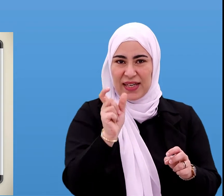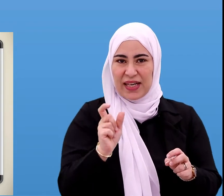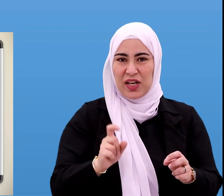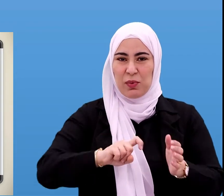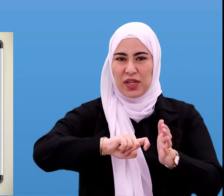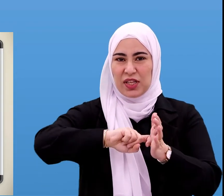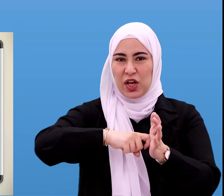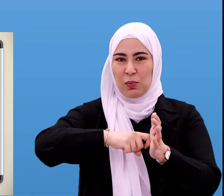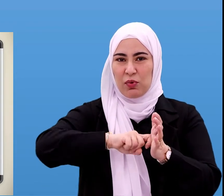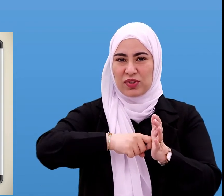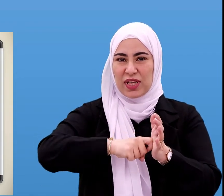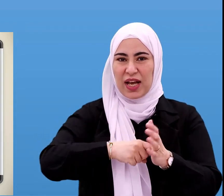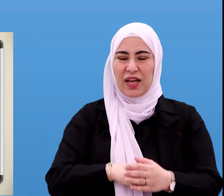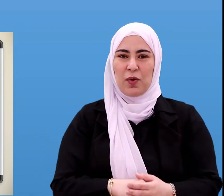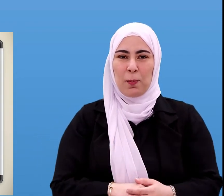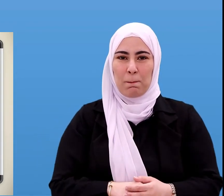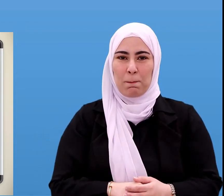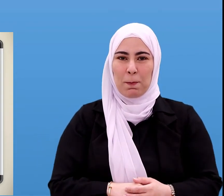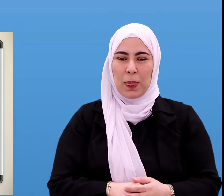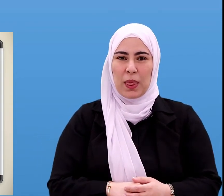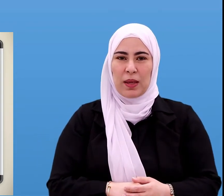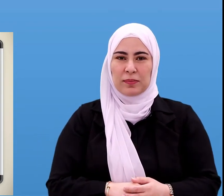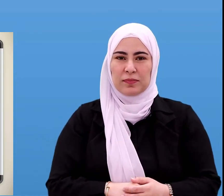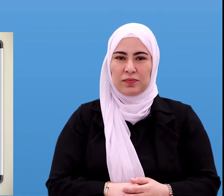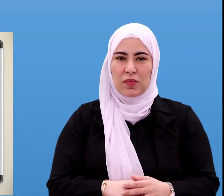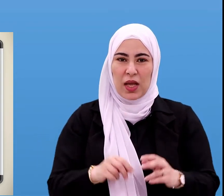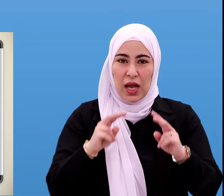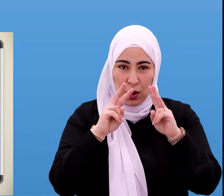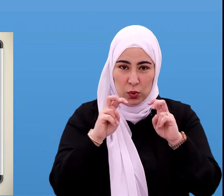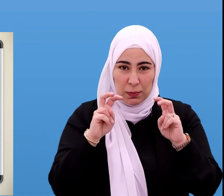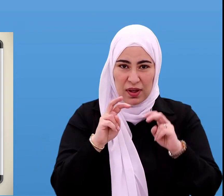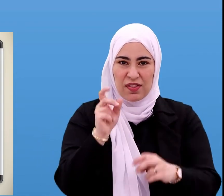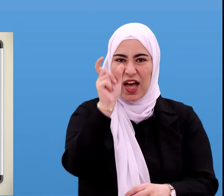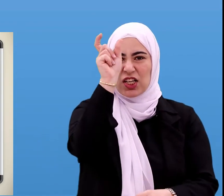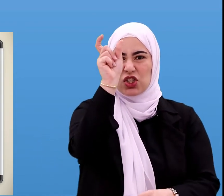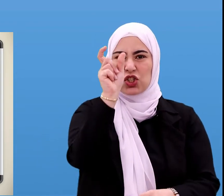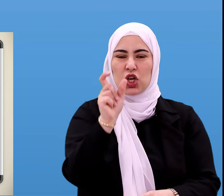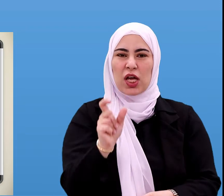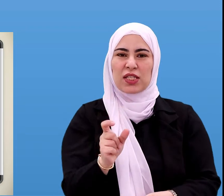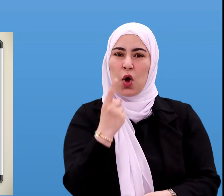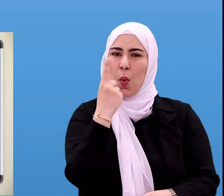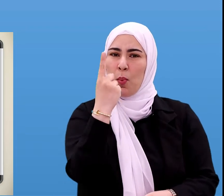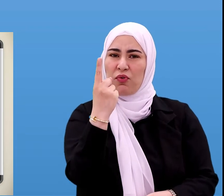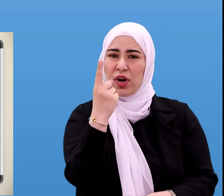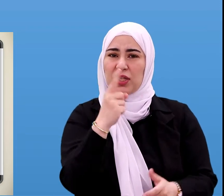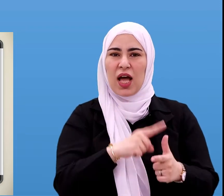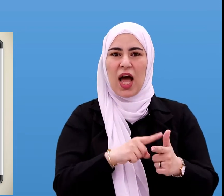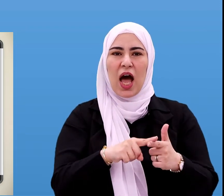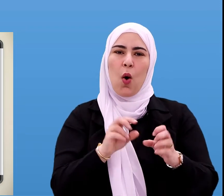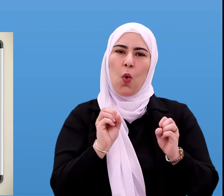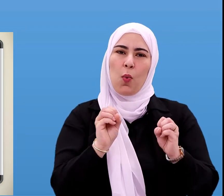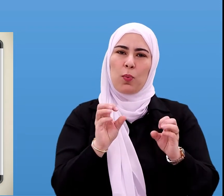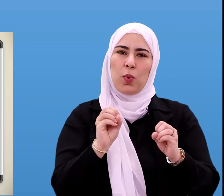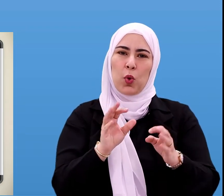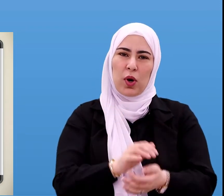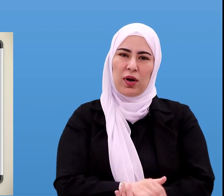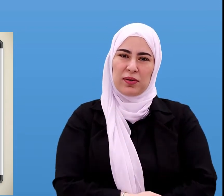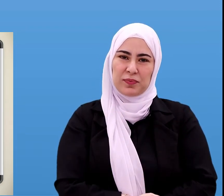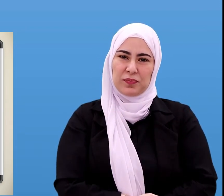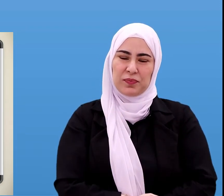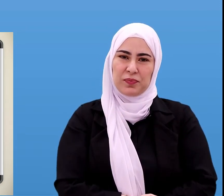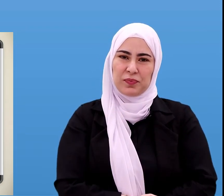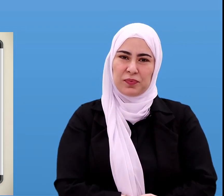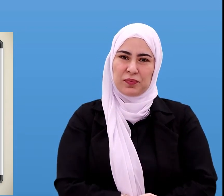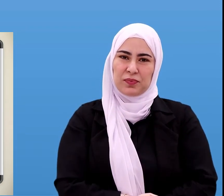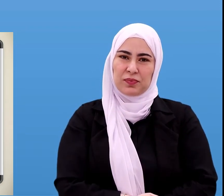or look at the pronoun, okay, or the subject in the sentence to choose the right